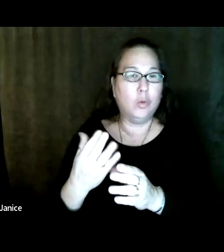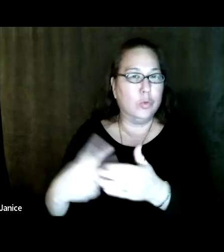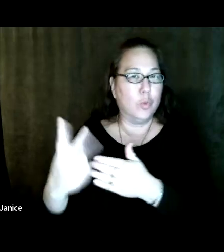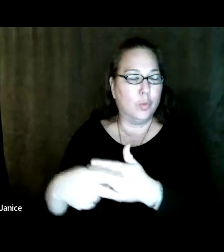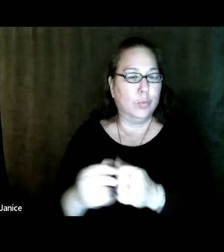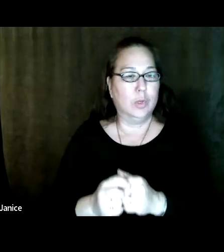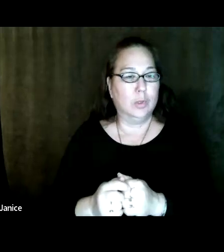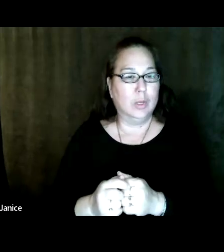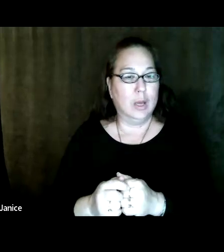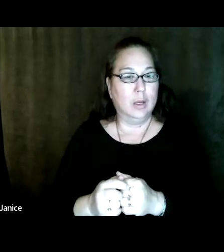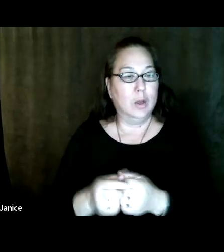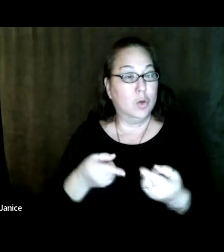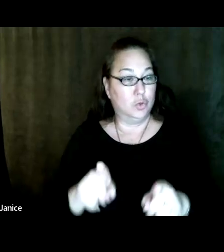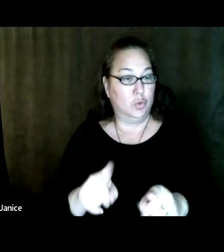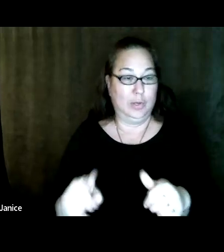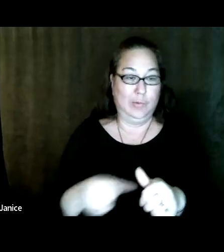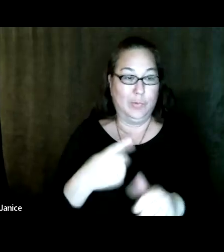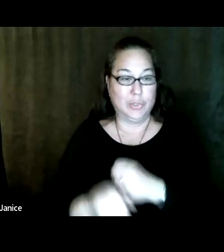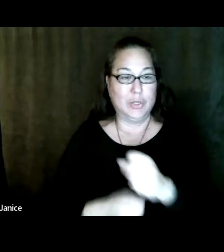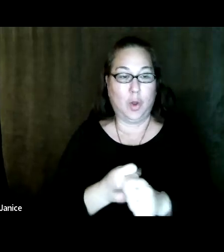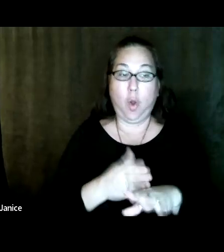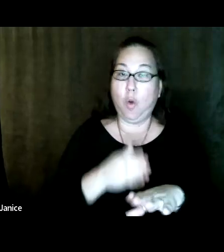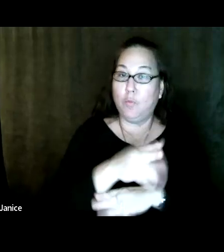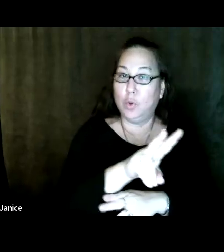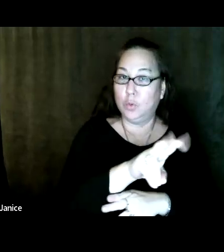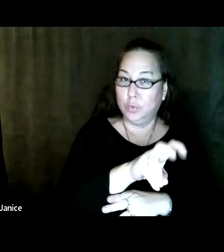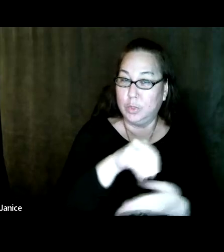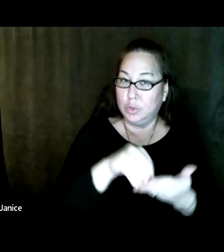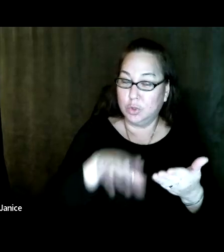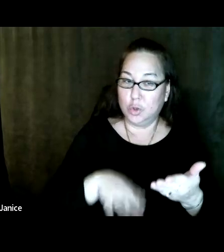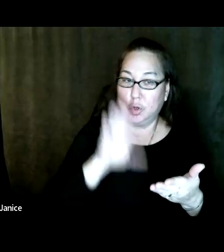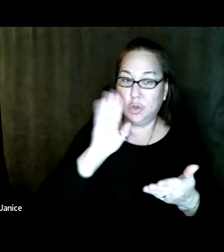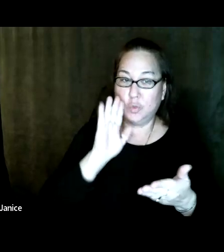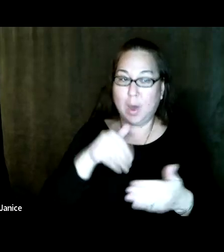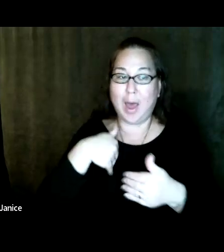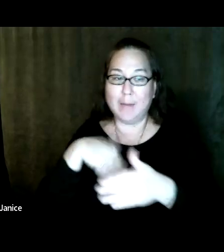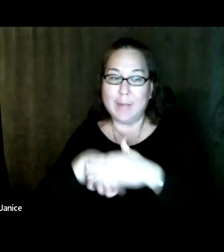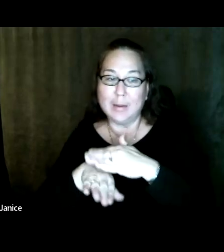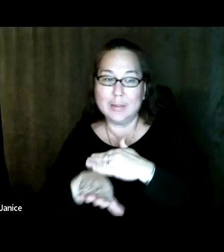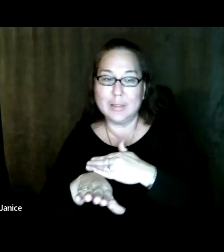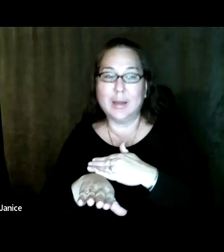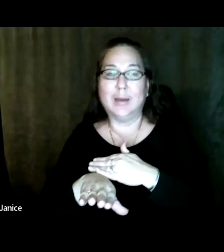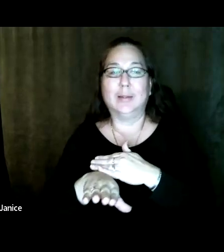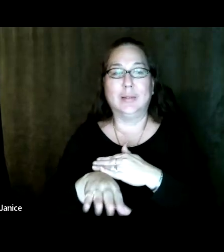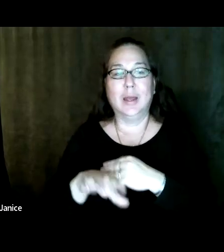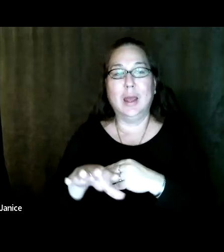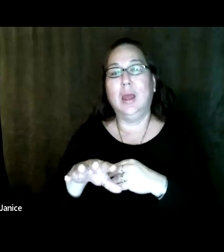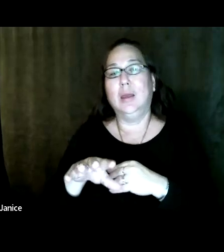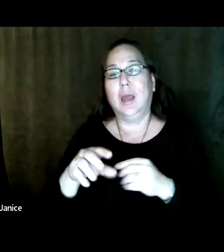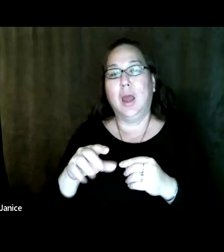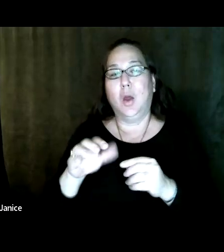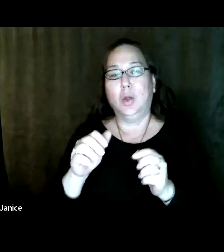200 students will have access to the programs, which are expected to expand capacity by 30% in